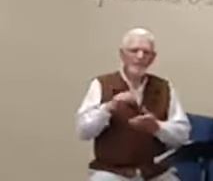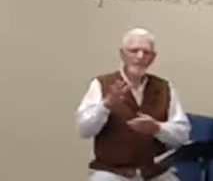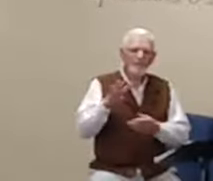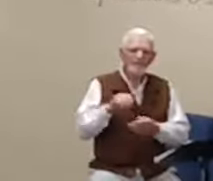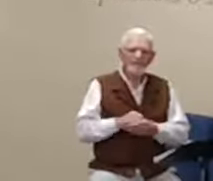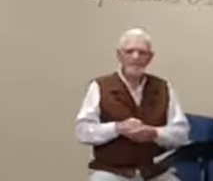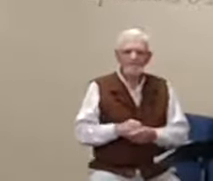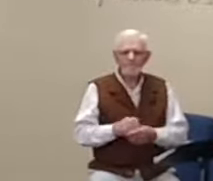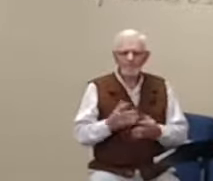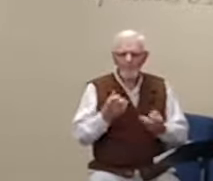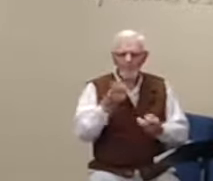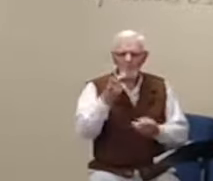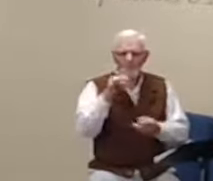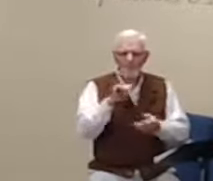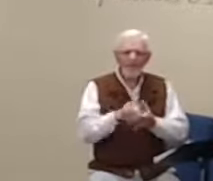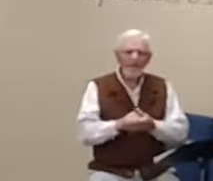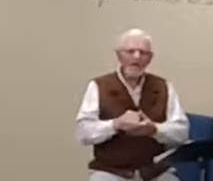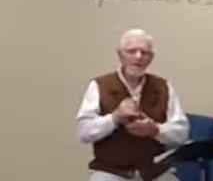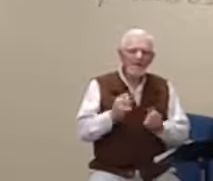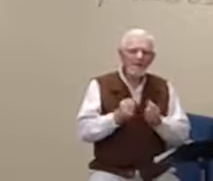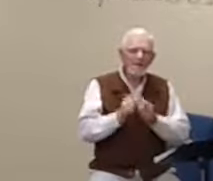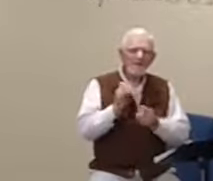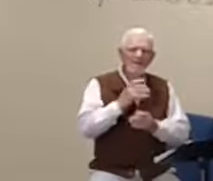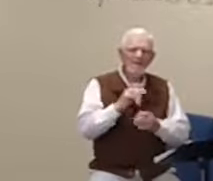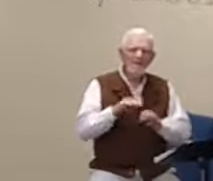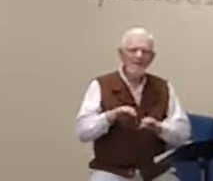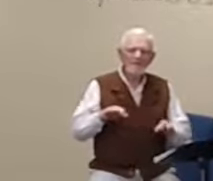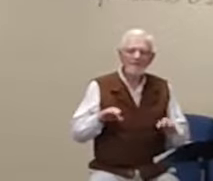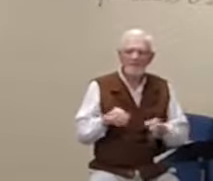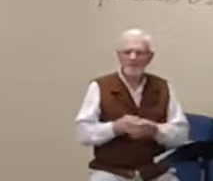to making some memories with our kids.